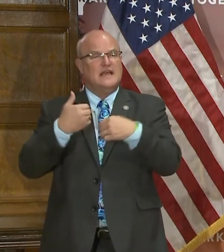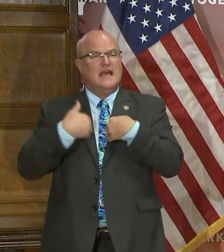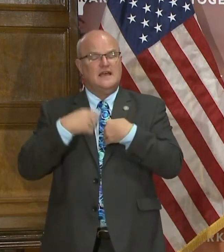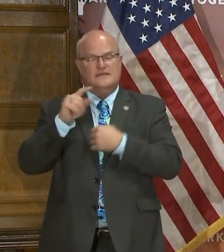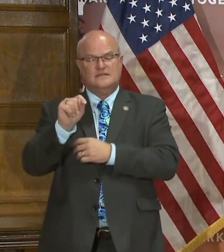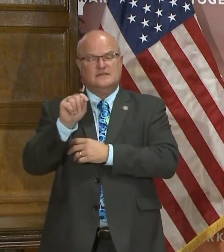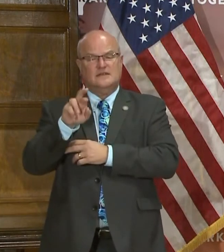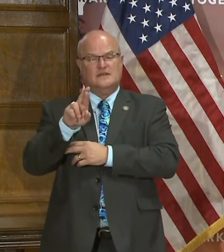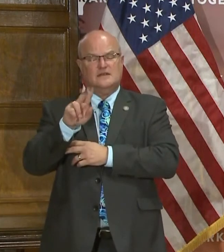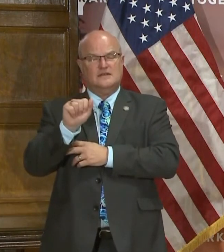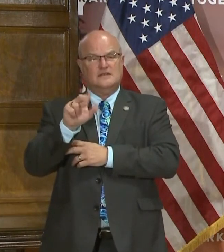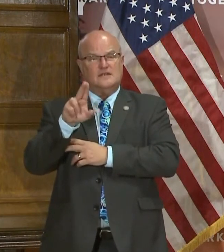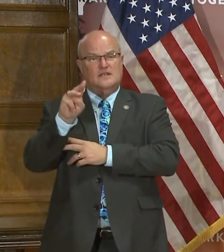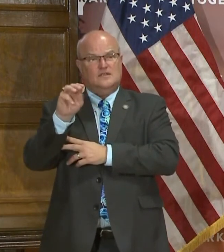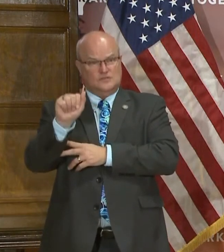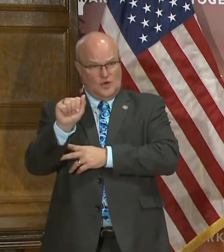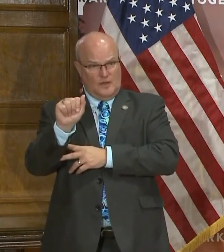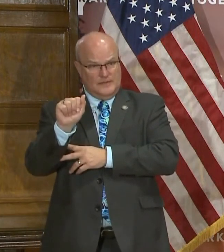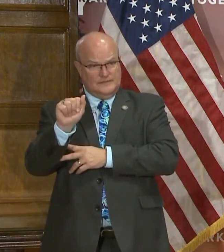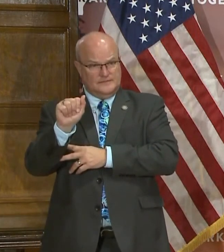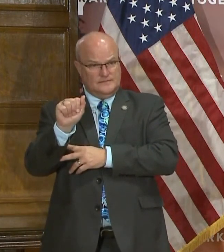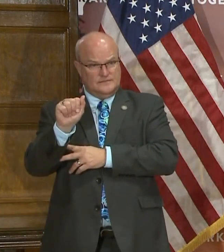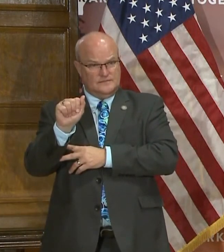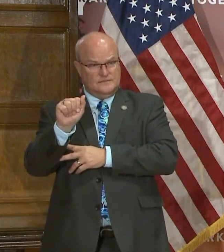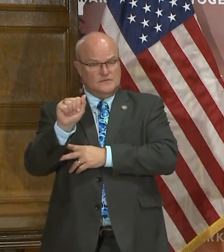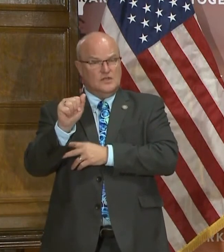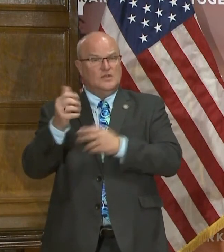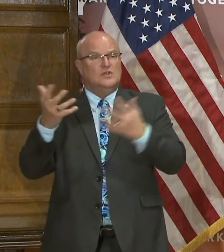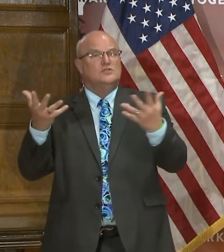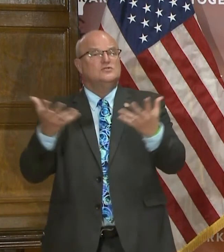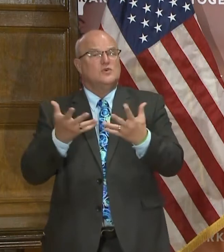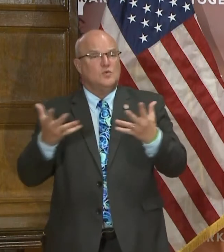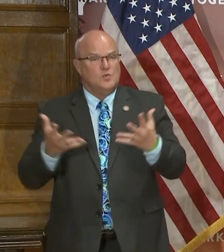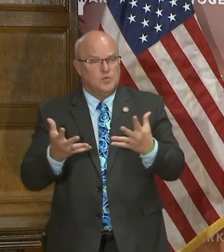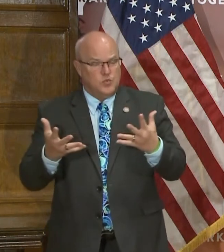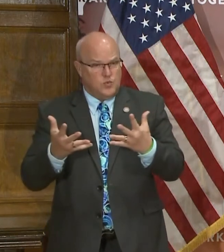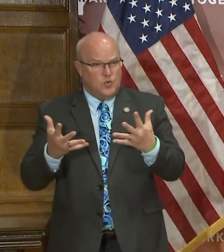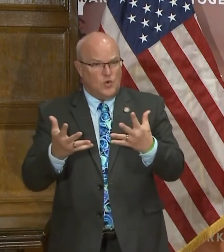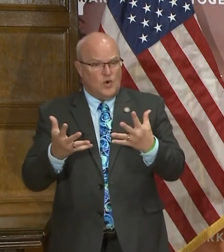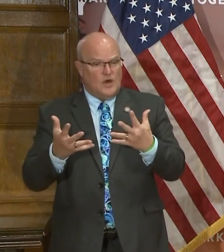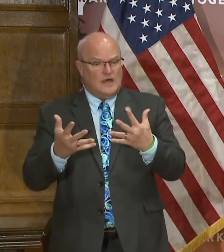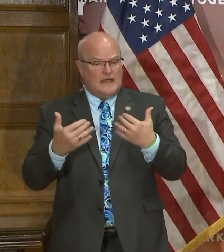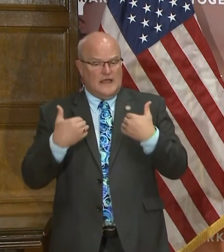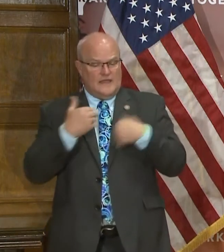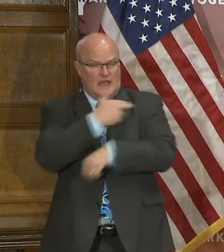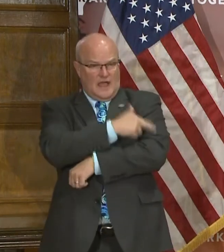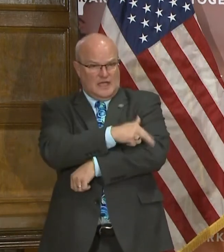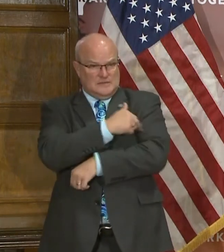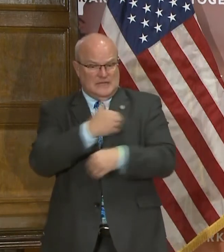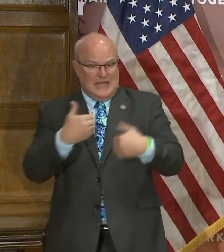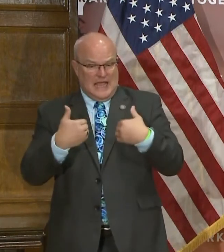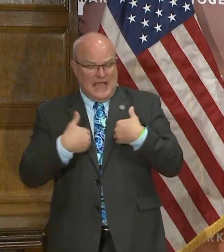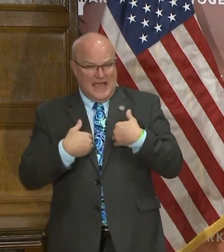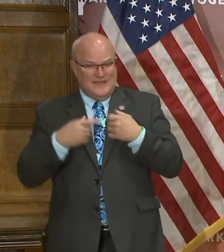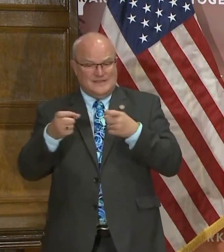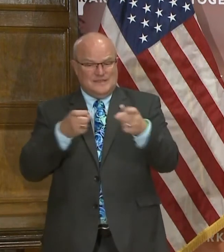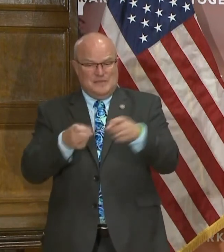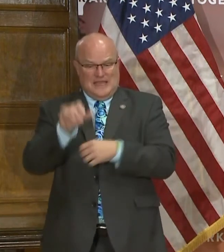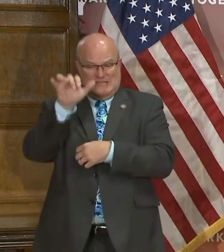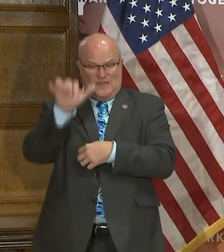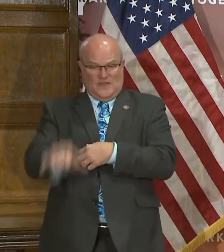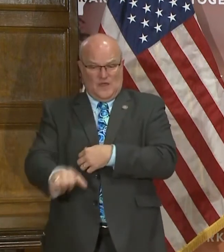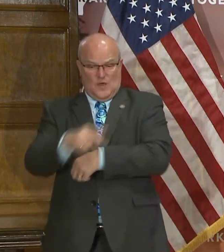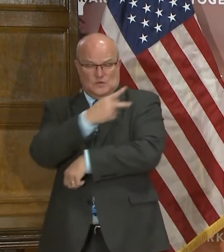to trauma. So what resources does a hospital currently have to manage those